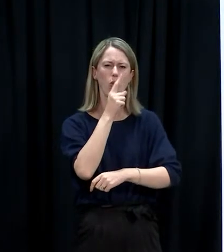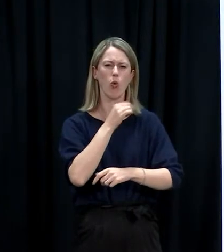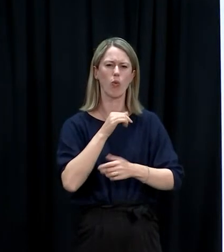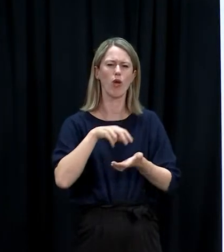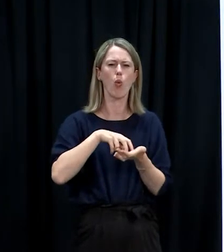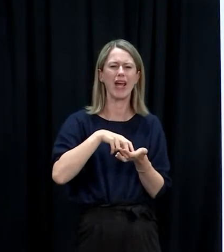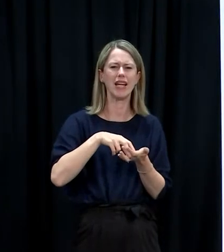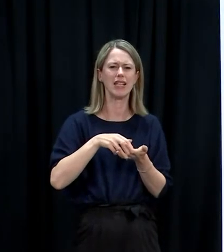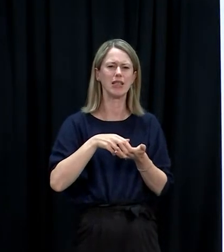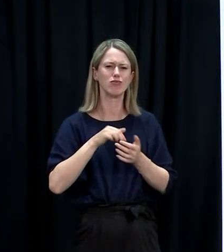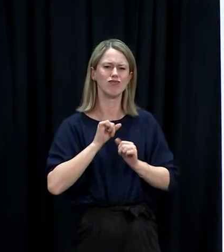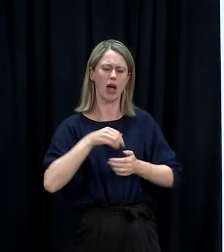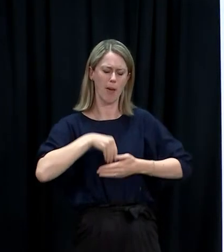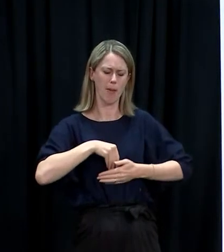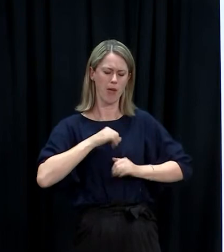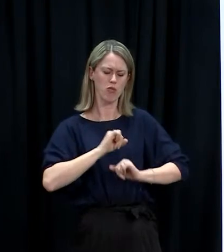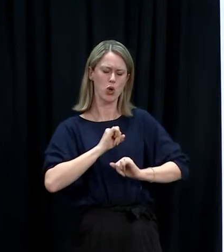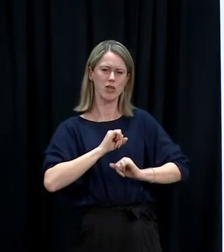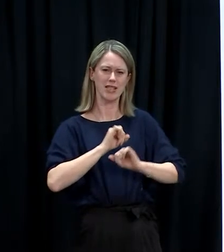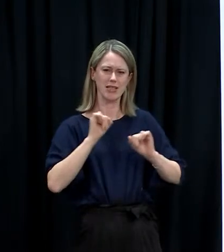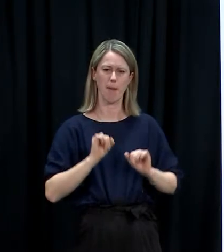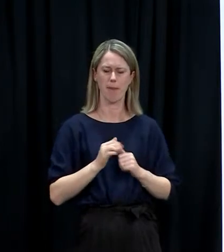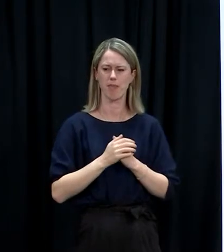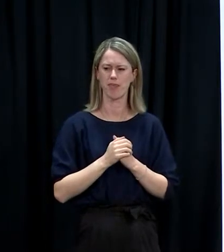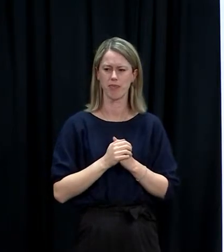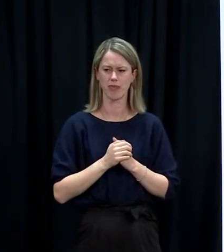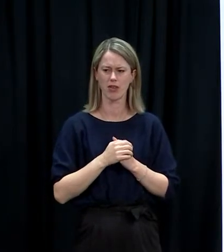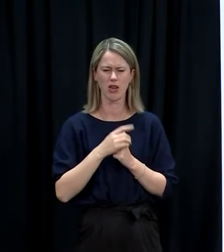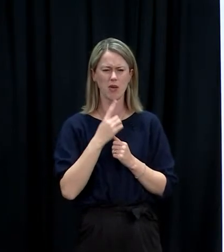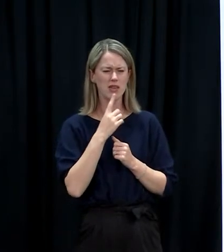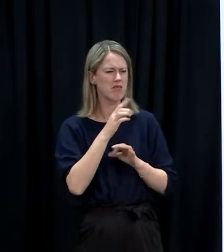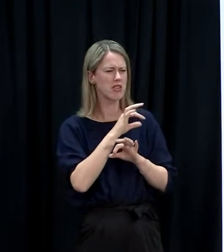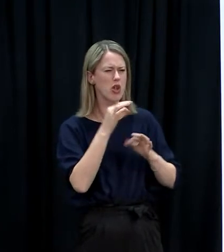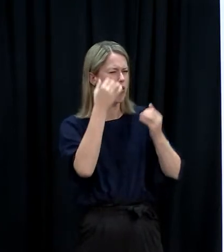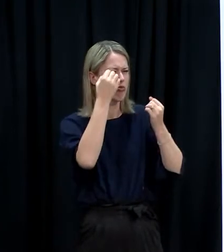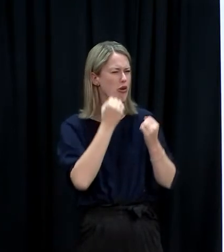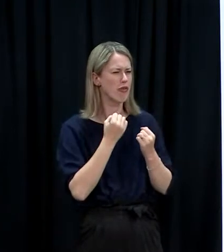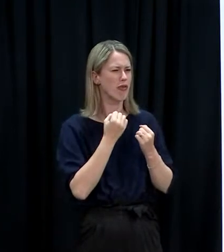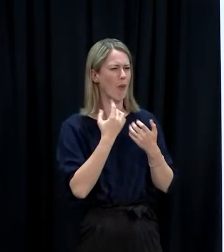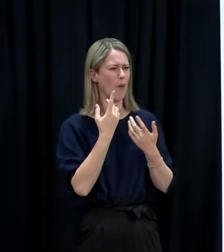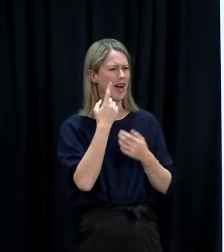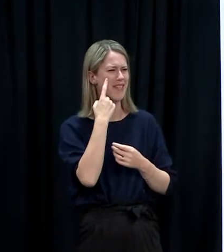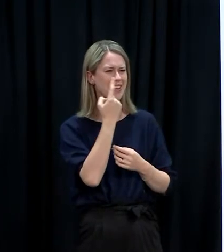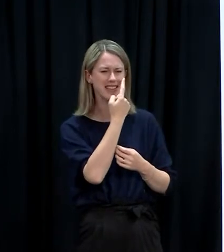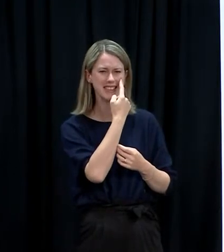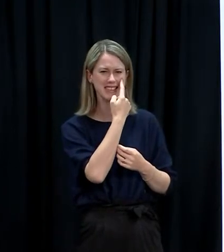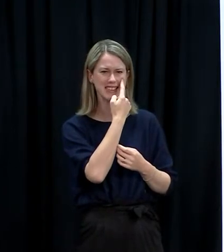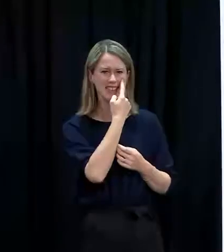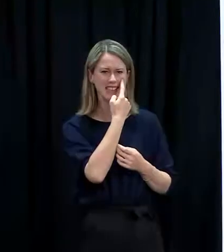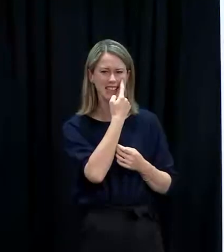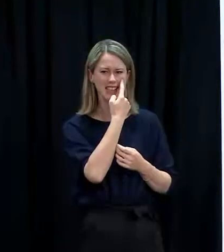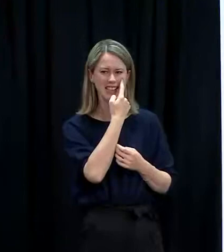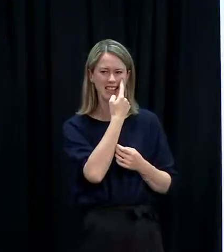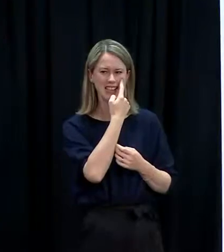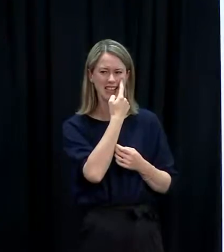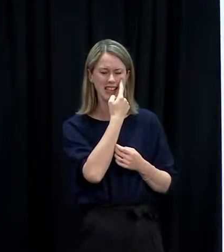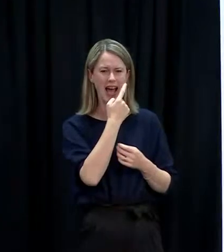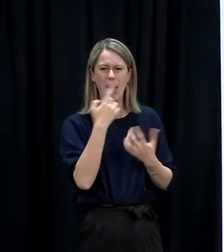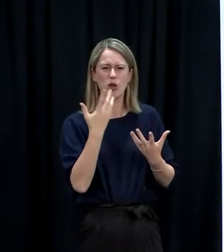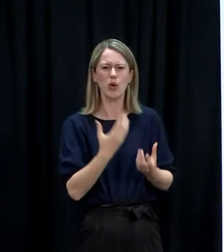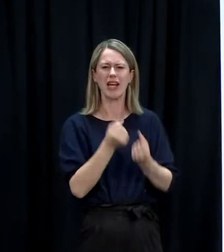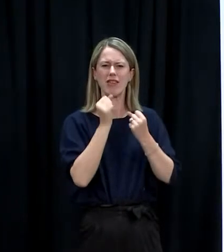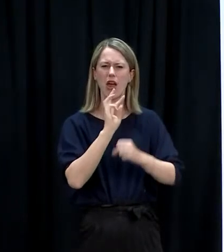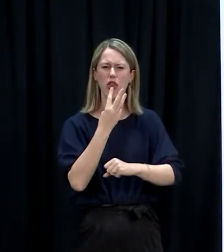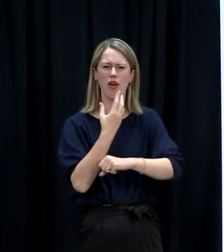immunocompromised, we understand that it's not actually able to be proved or sought evidence that you are immunocompromised to get that third